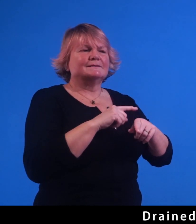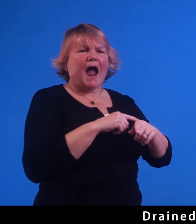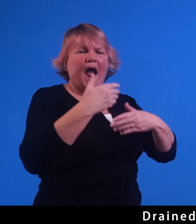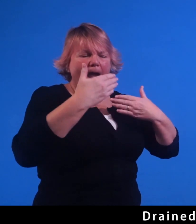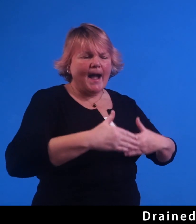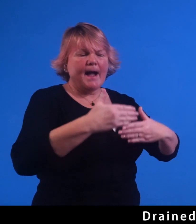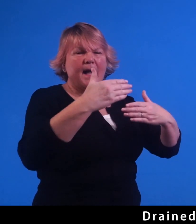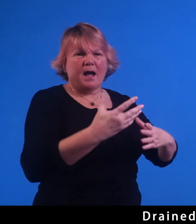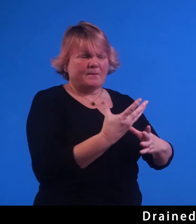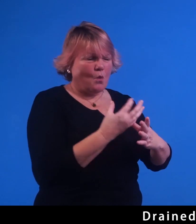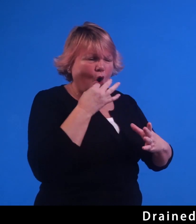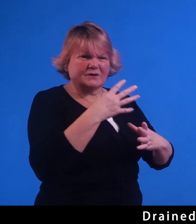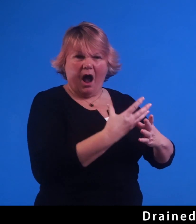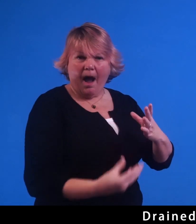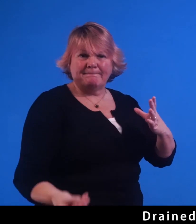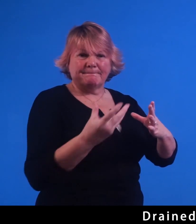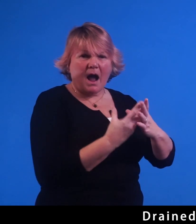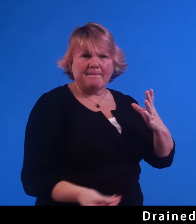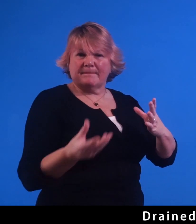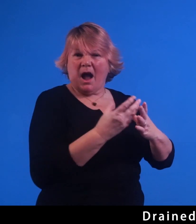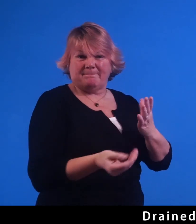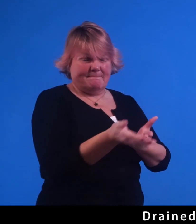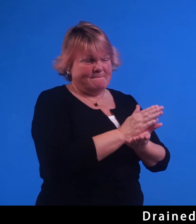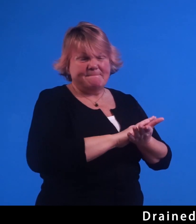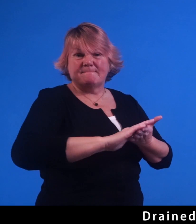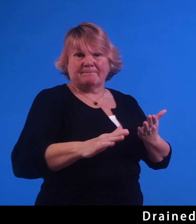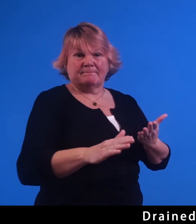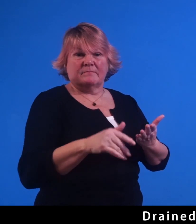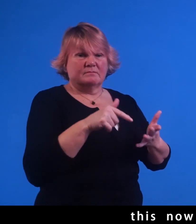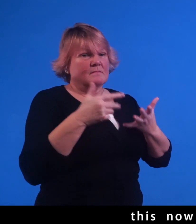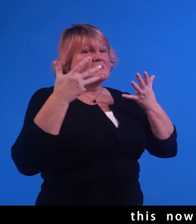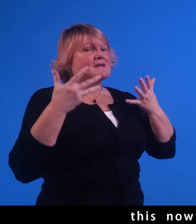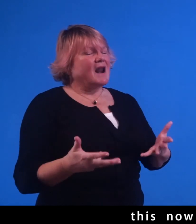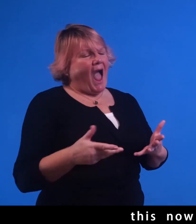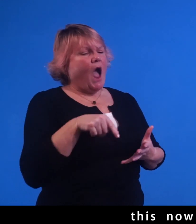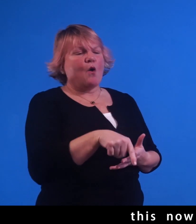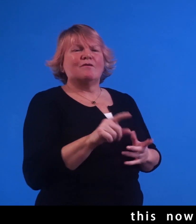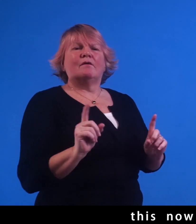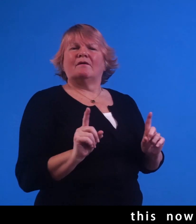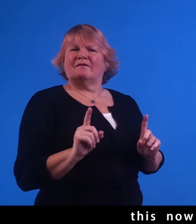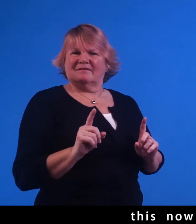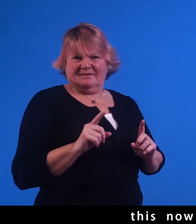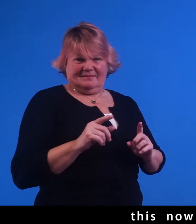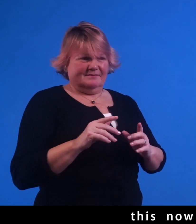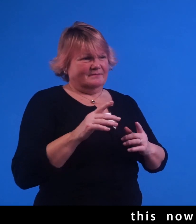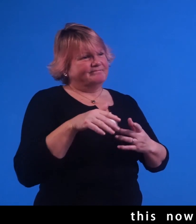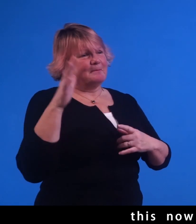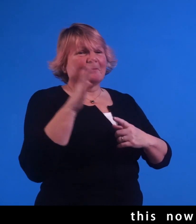Drained in stages, but completely eradicated by 1820, this now houses the main